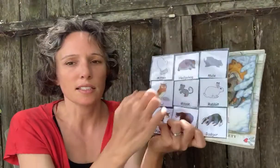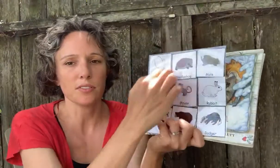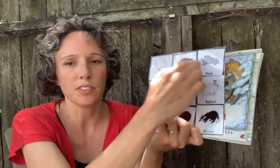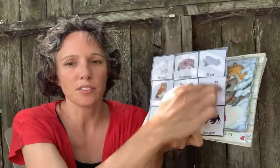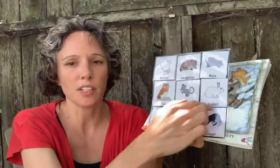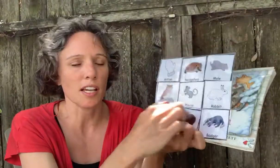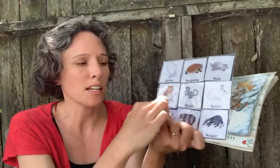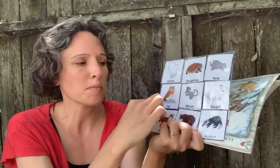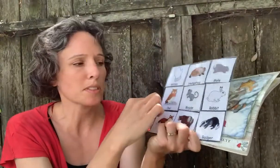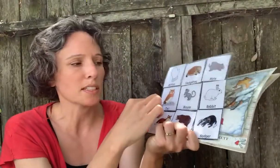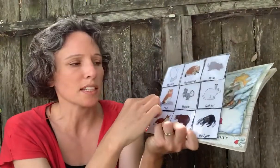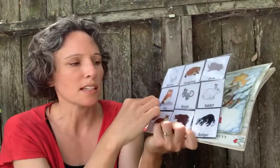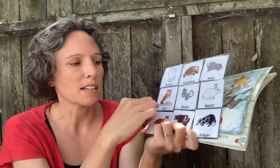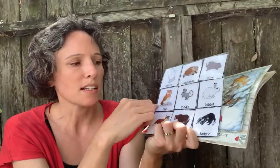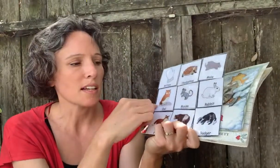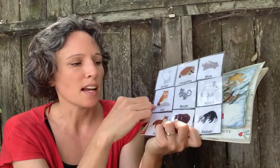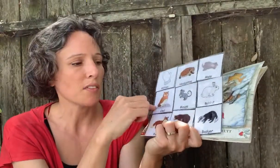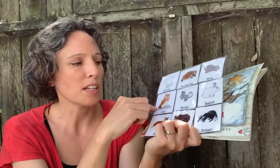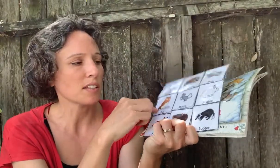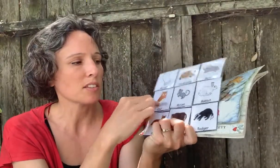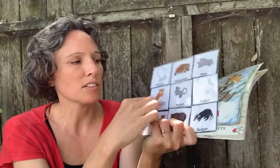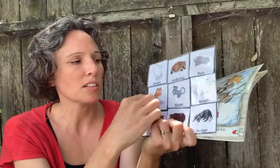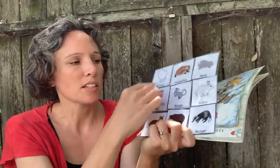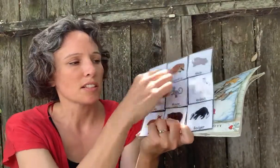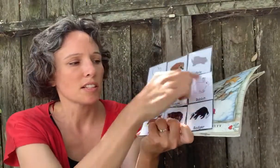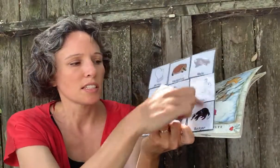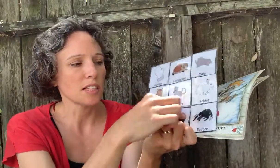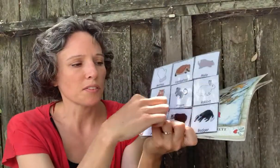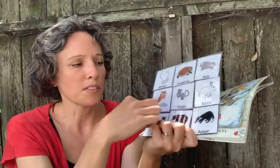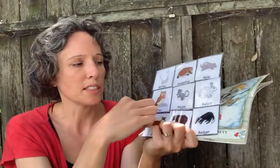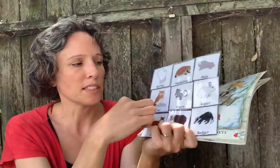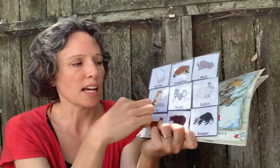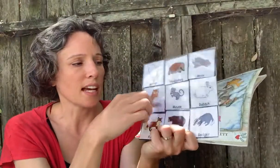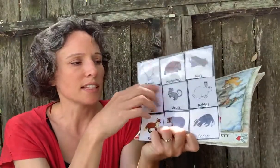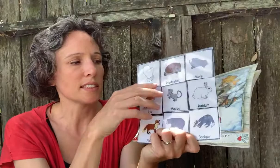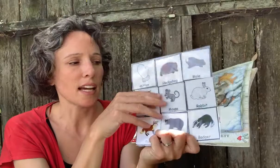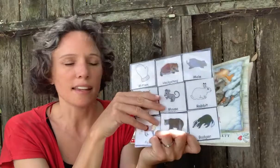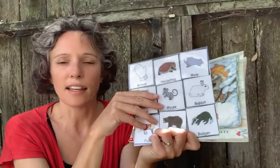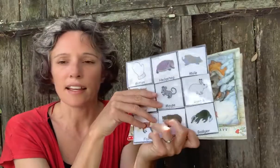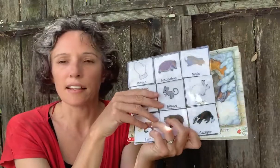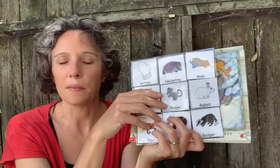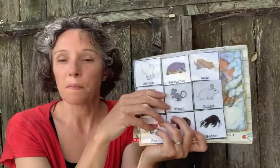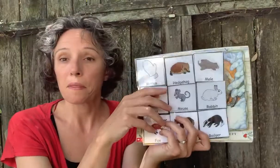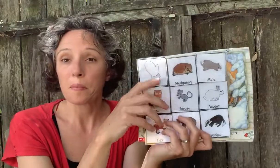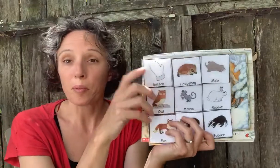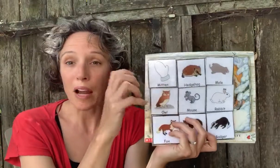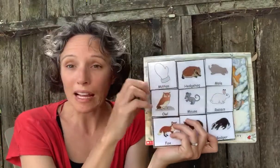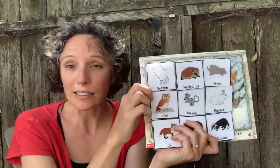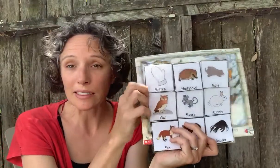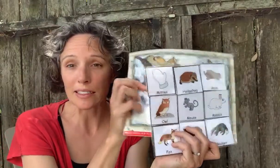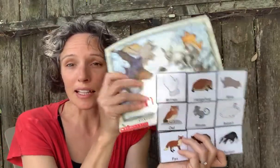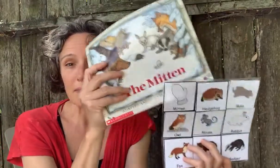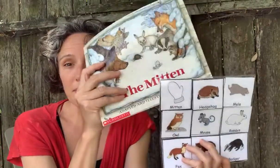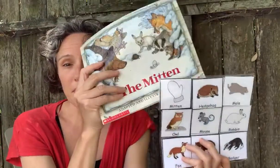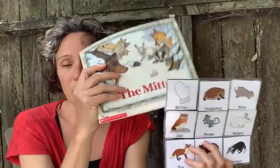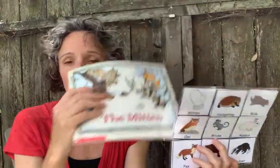of different animals in it, and we can learn some of these signs and then practice them while we read the